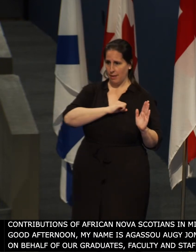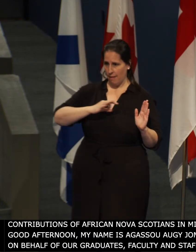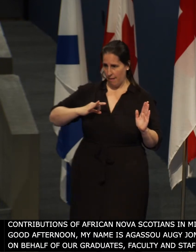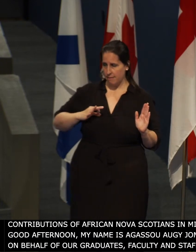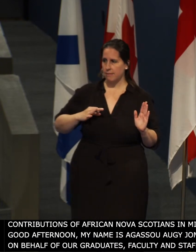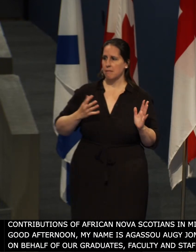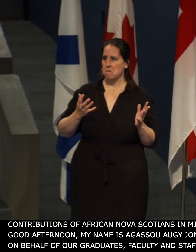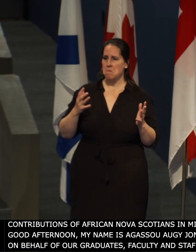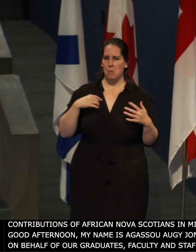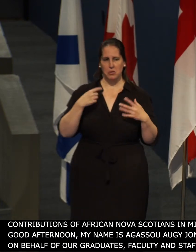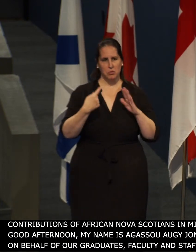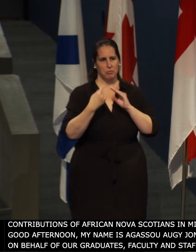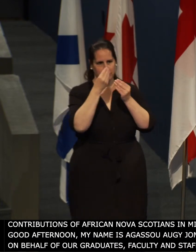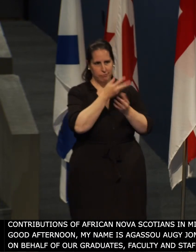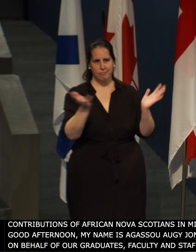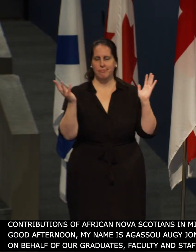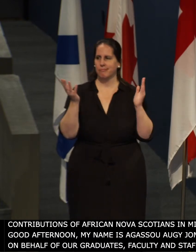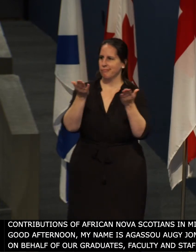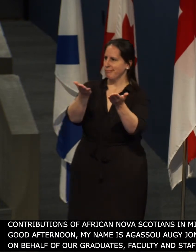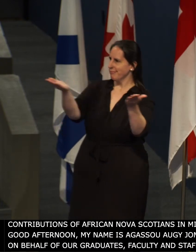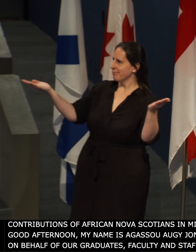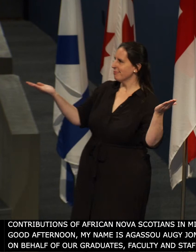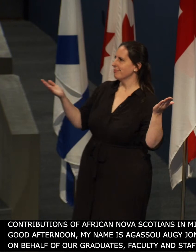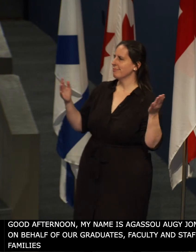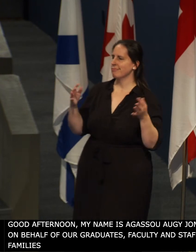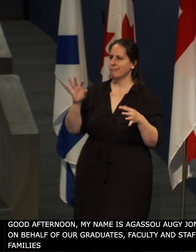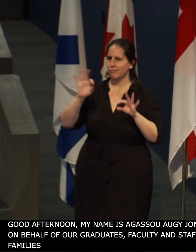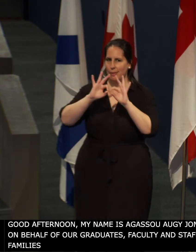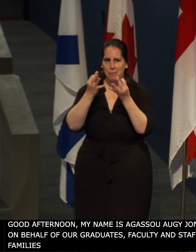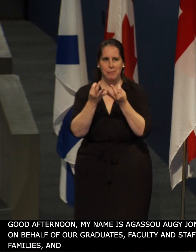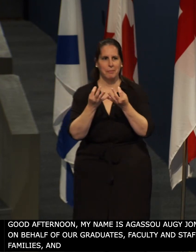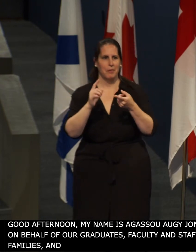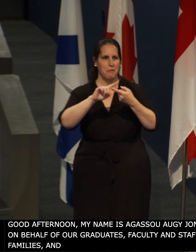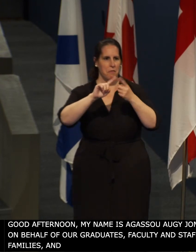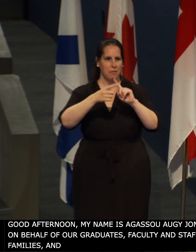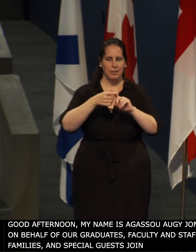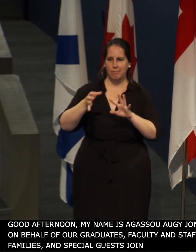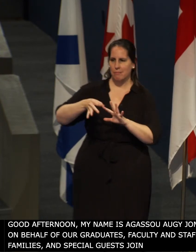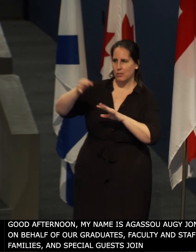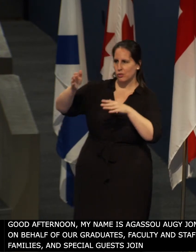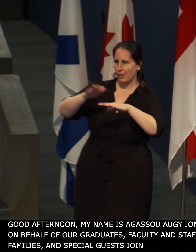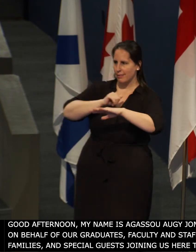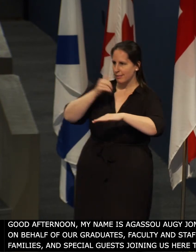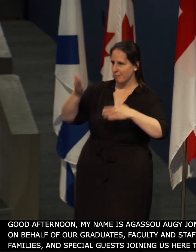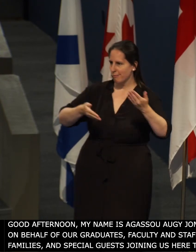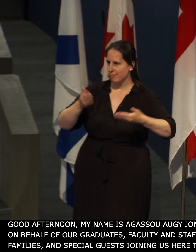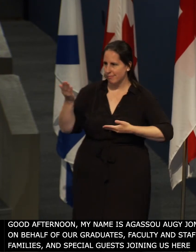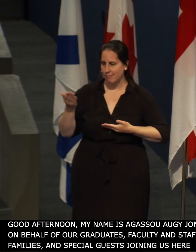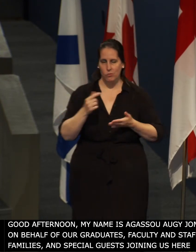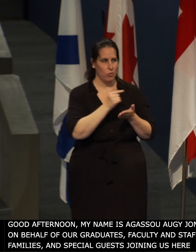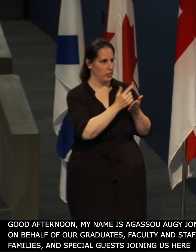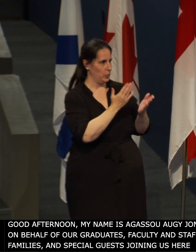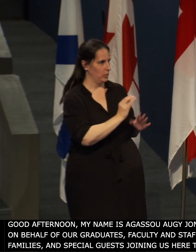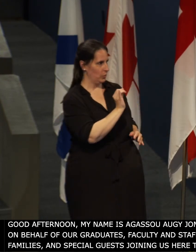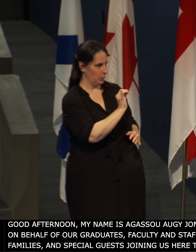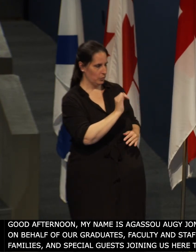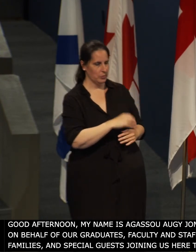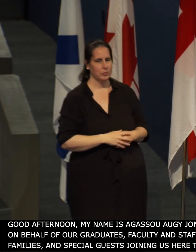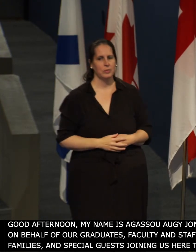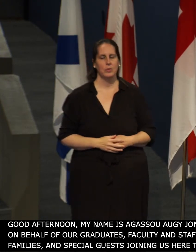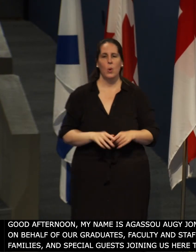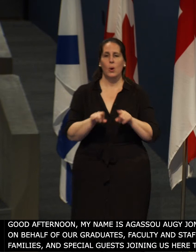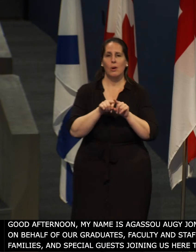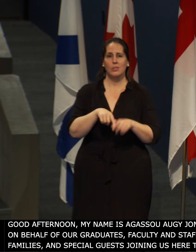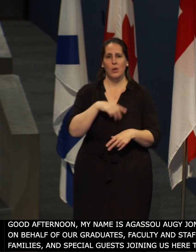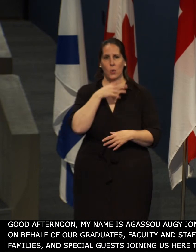graduates, families, and special guests joining us here today, along with all those tuning in through our